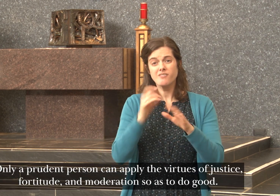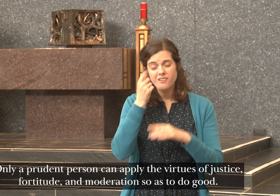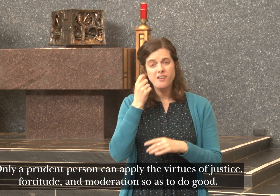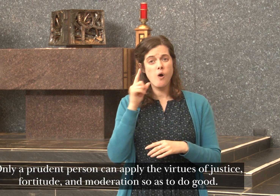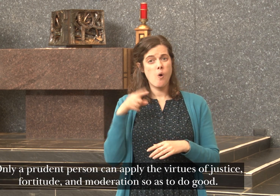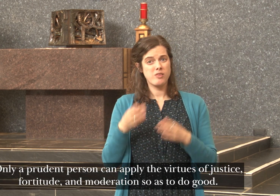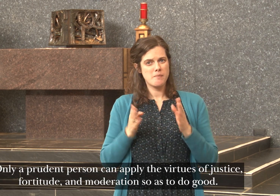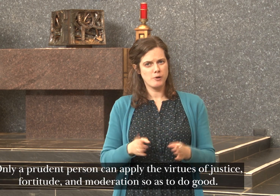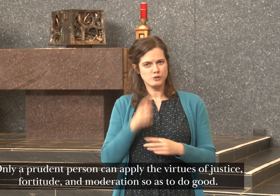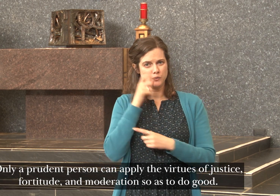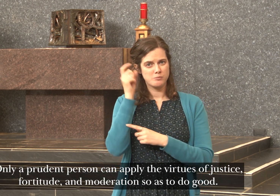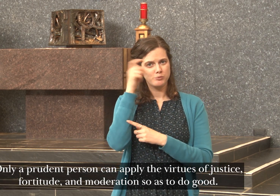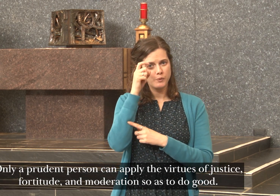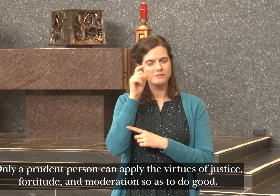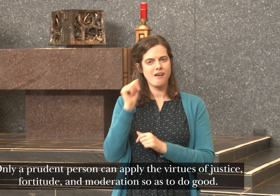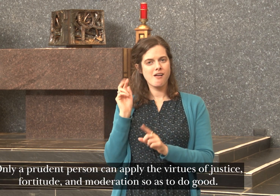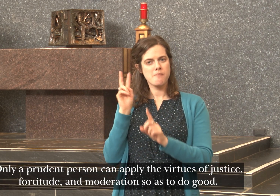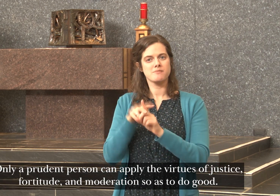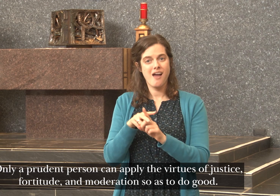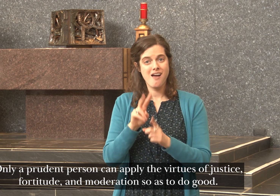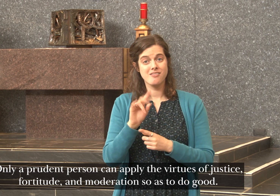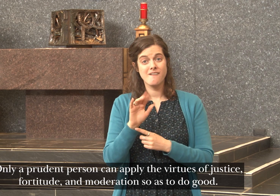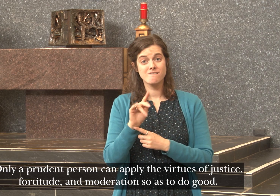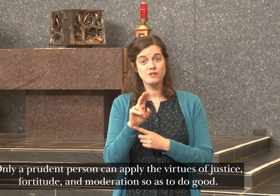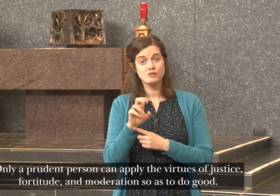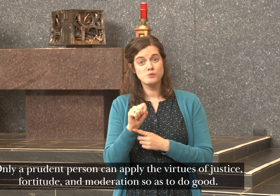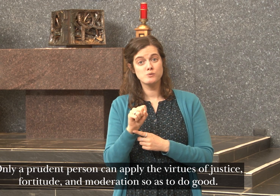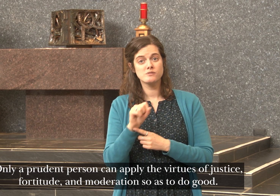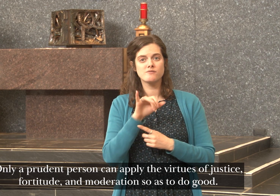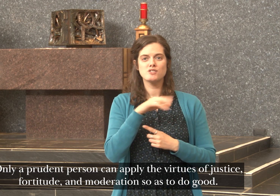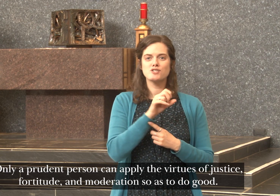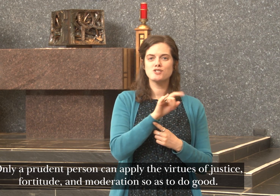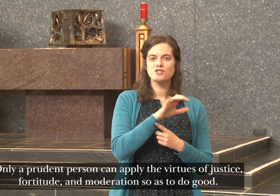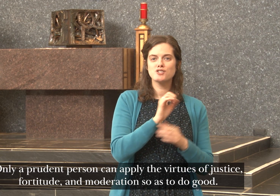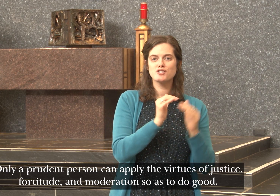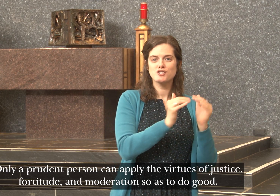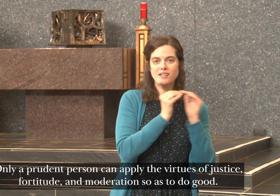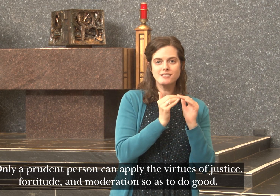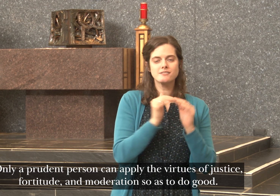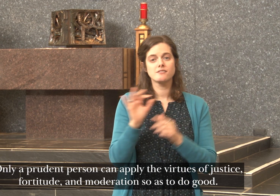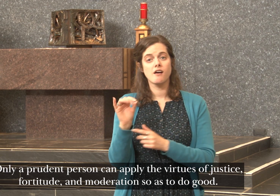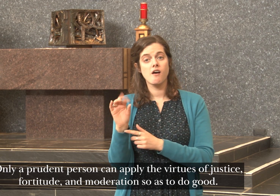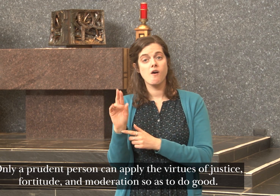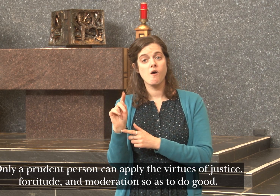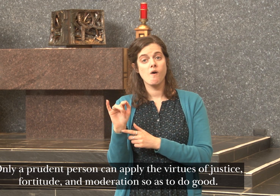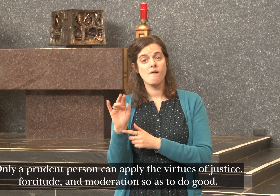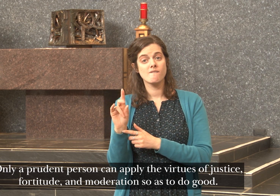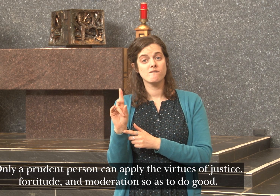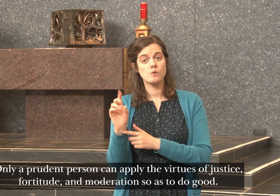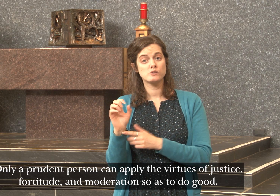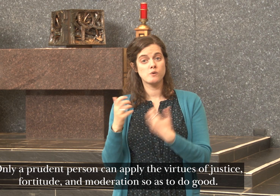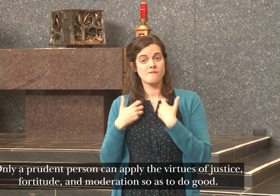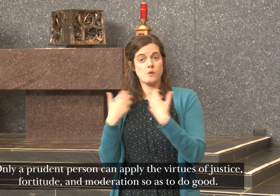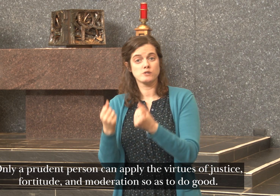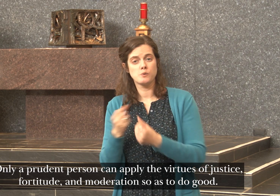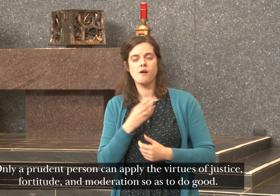Only a prudent person can apply the virtues of justice, fortitude, and